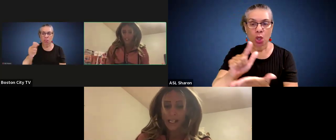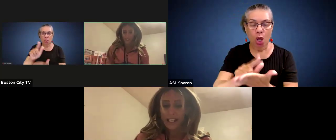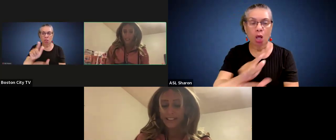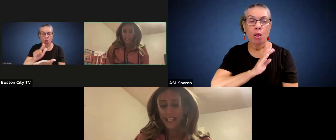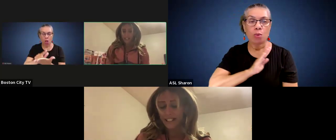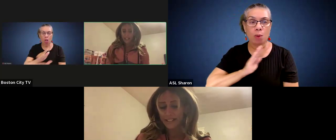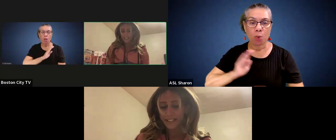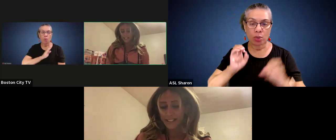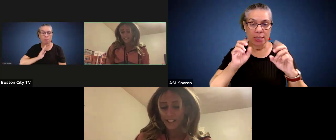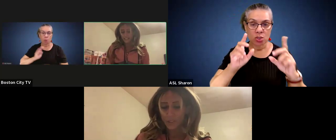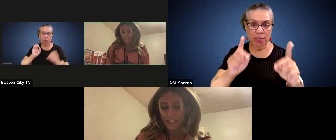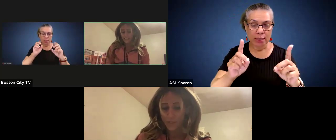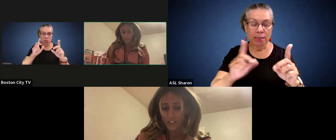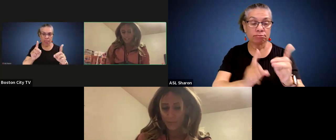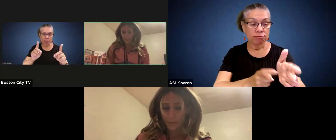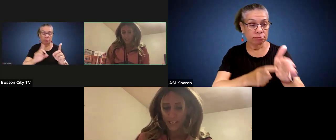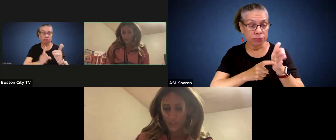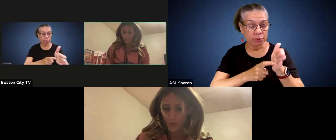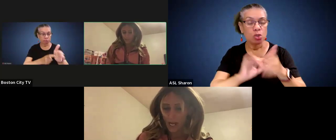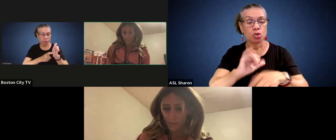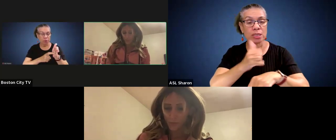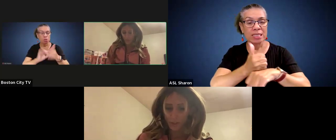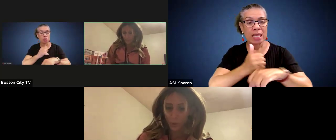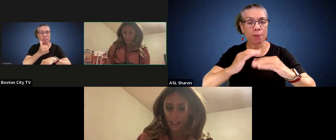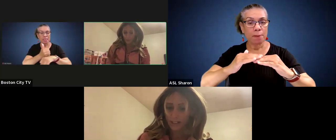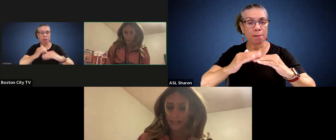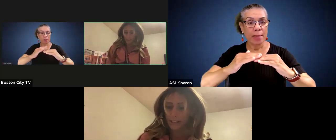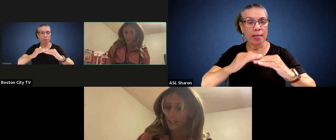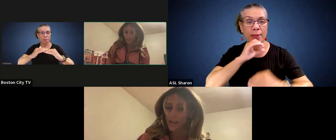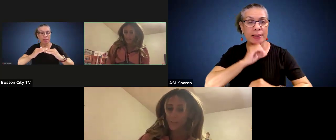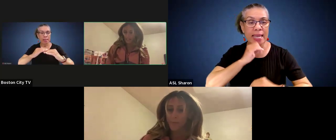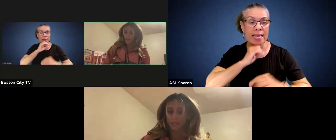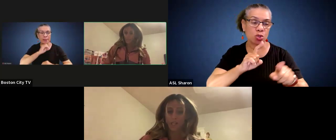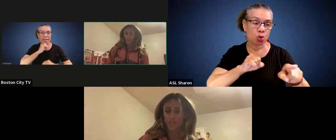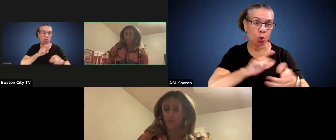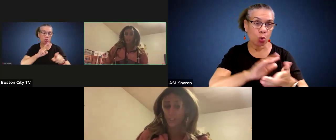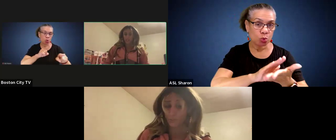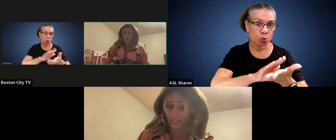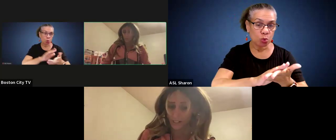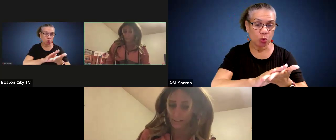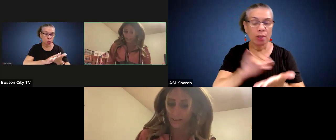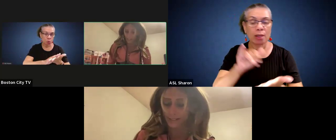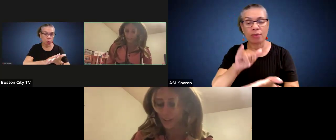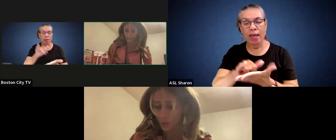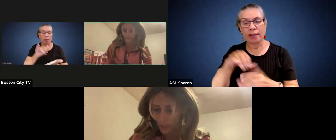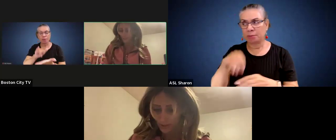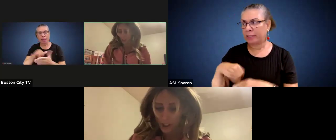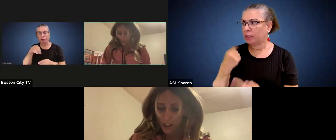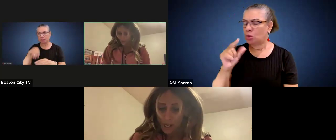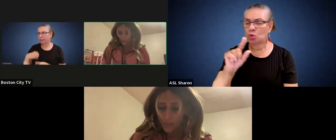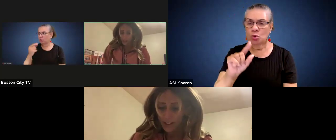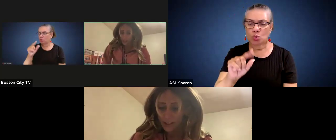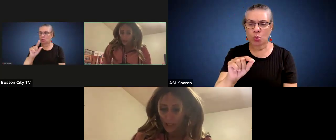Education is designated to establish the minimum age requirement for school attendance. And in that, for the past 123 years, since